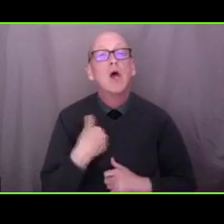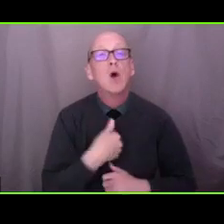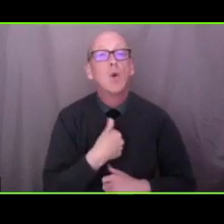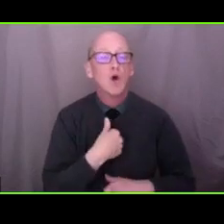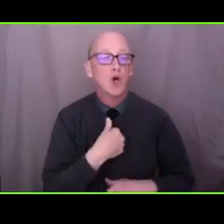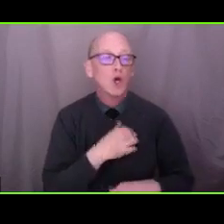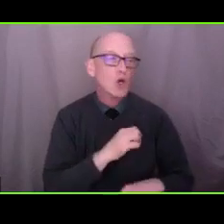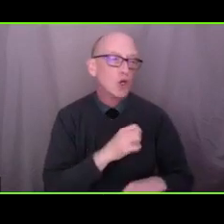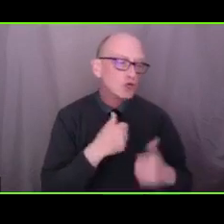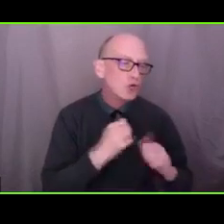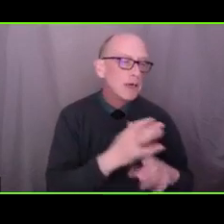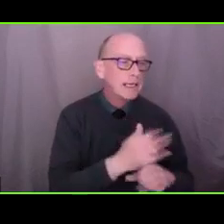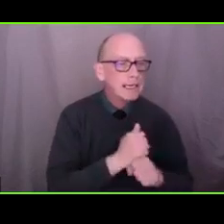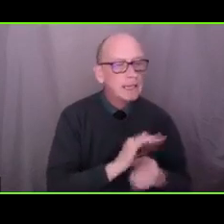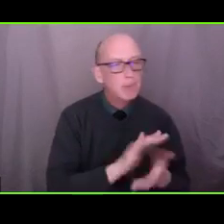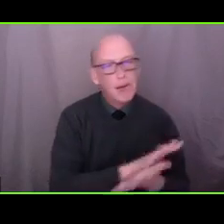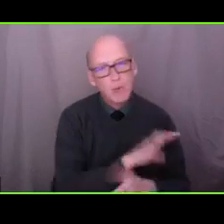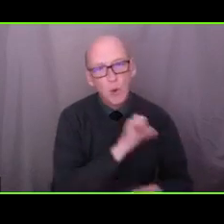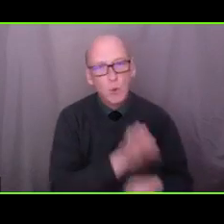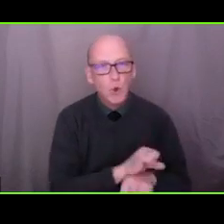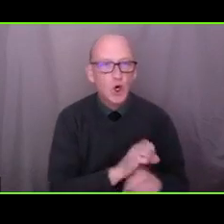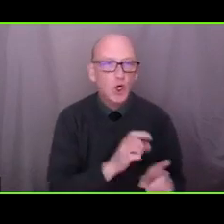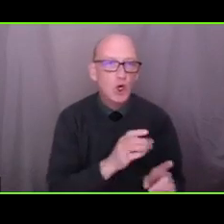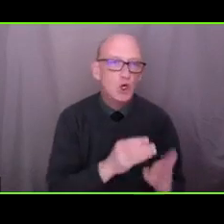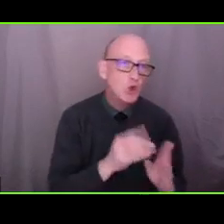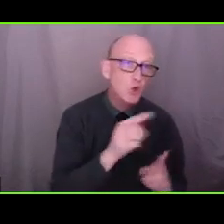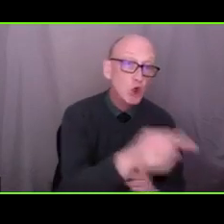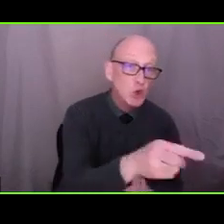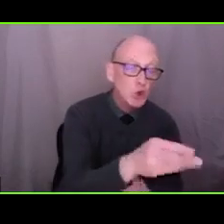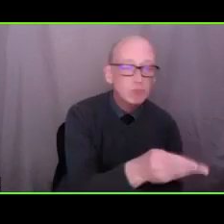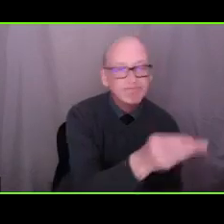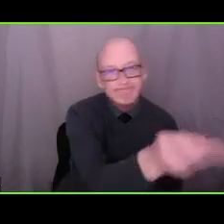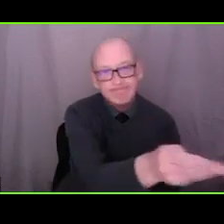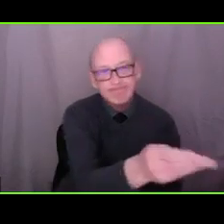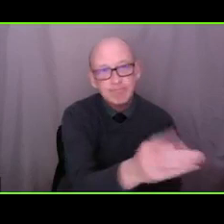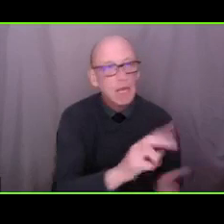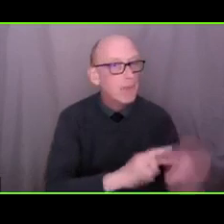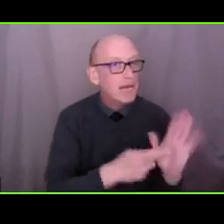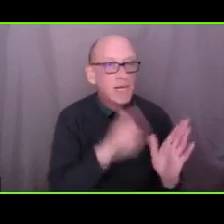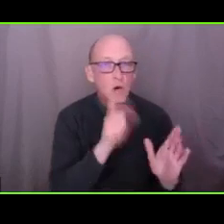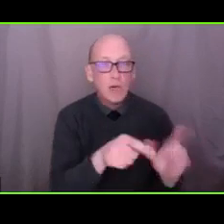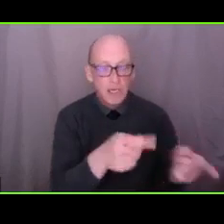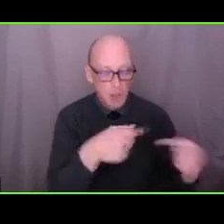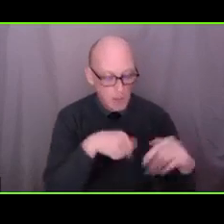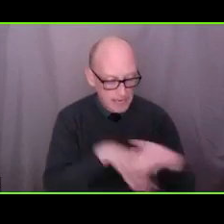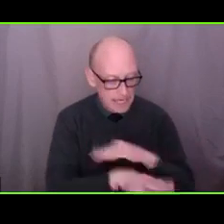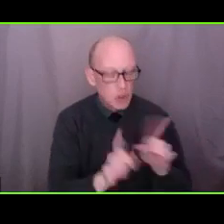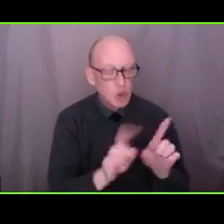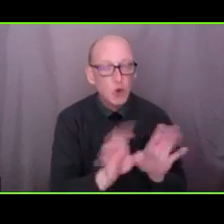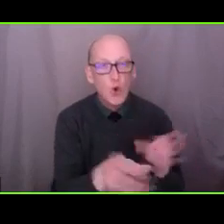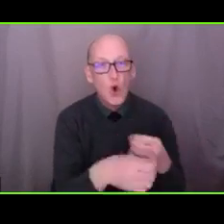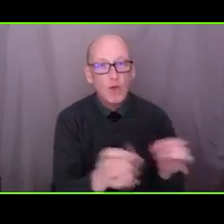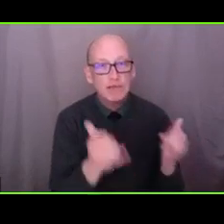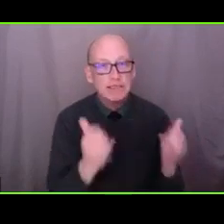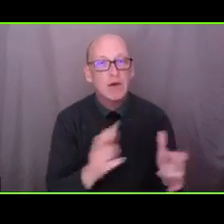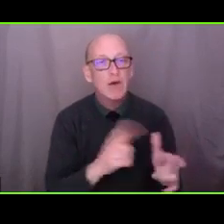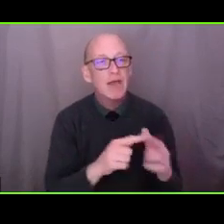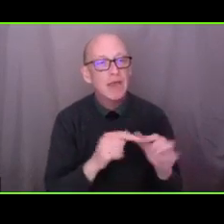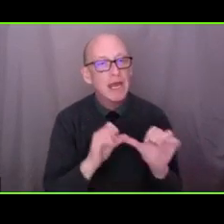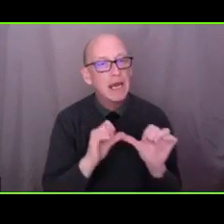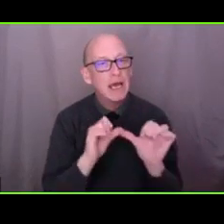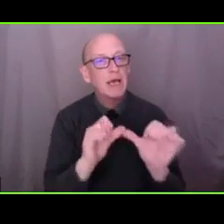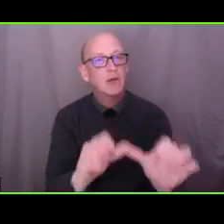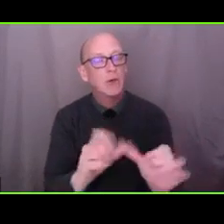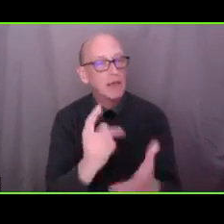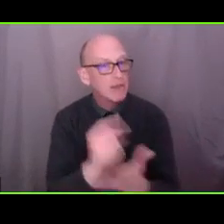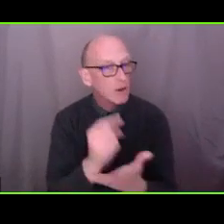paperwork to you, so you don't even have to come to the office at this time. And ongoing therapy, whether it